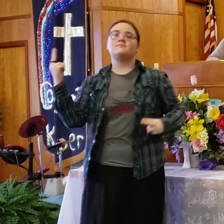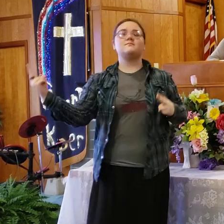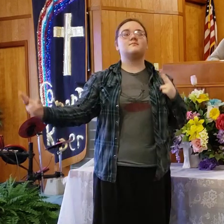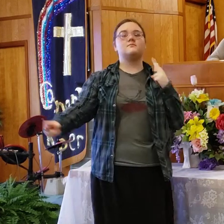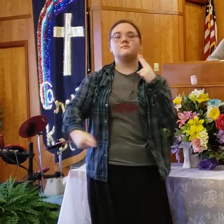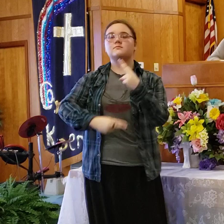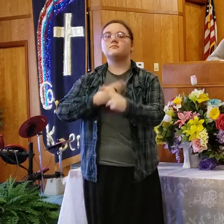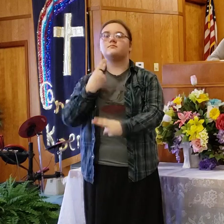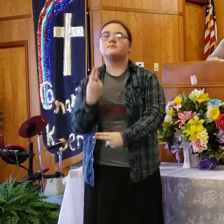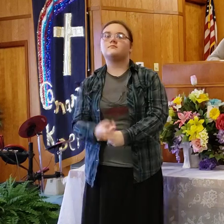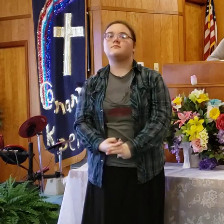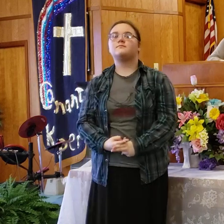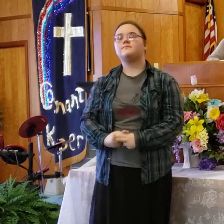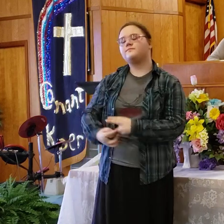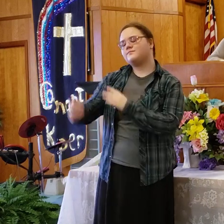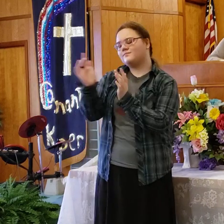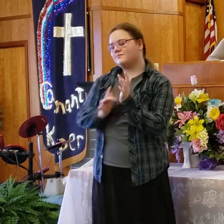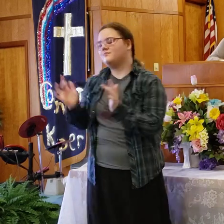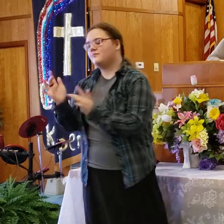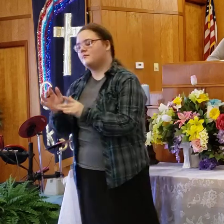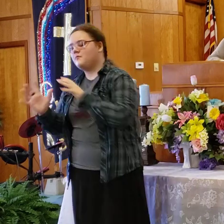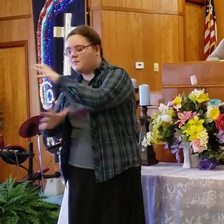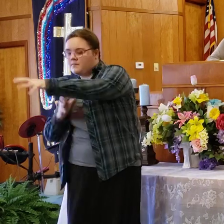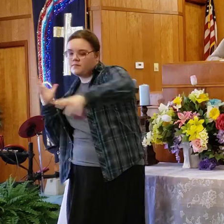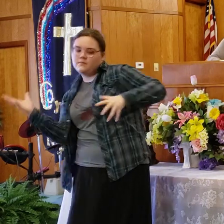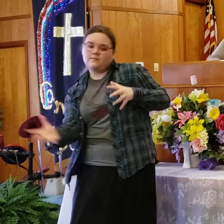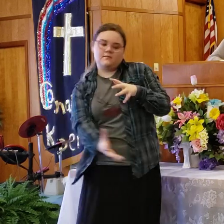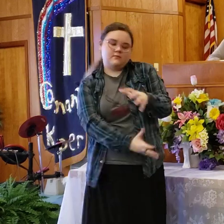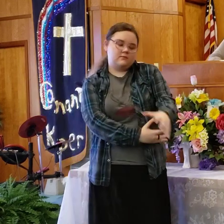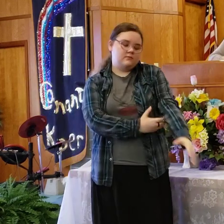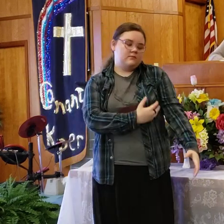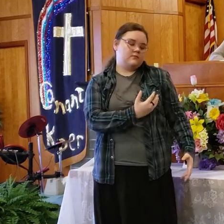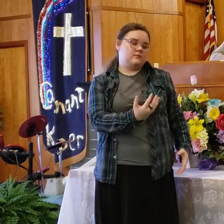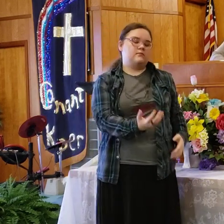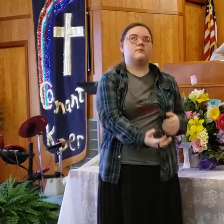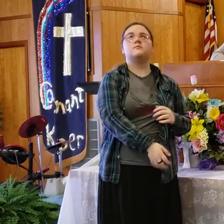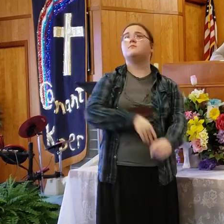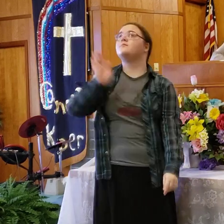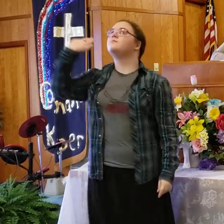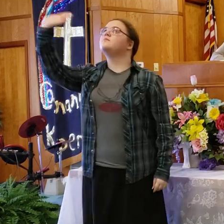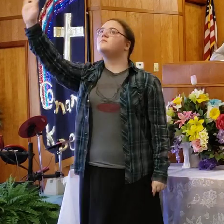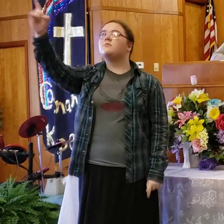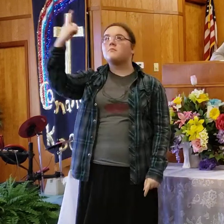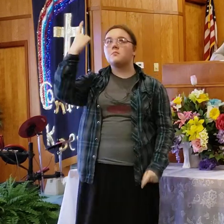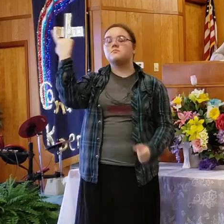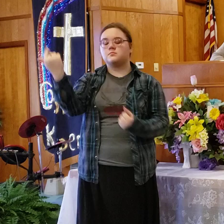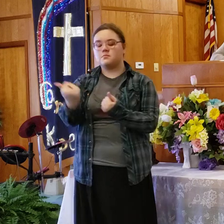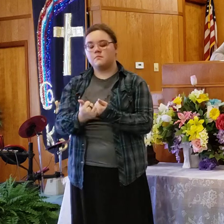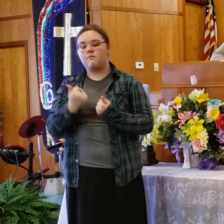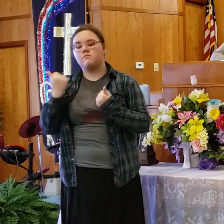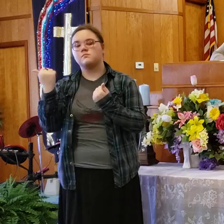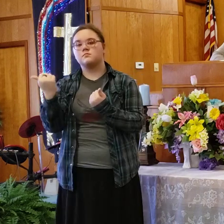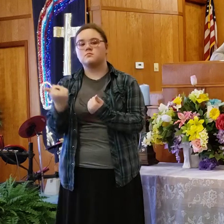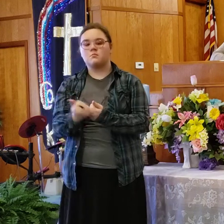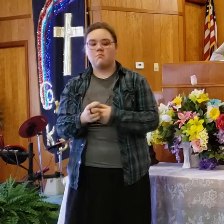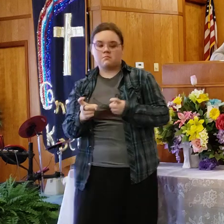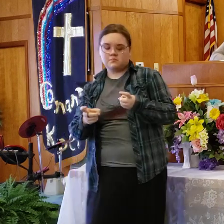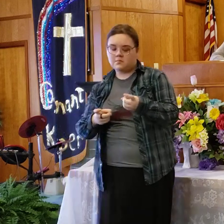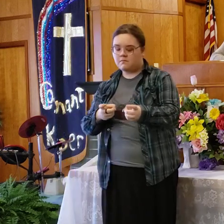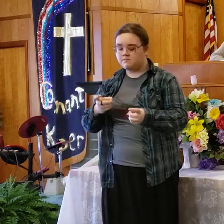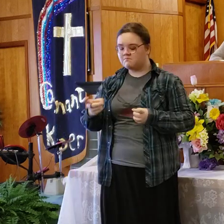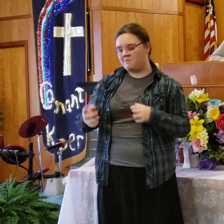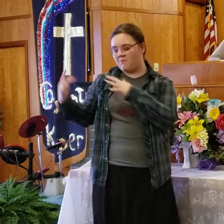Jesus' name. In the eye of the storm, you remain in control.